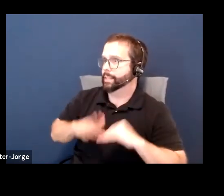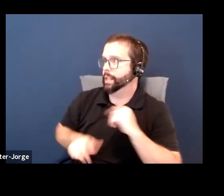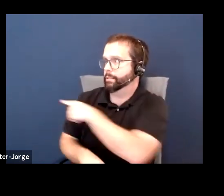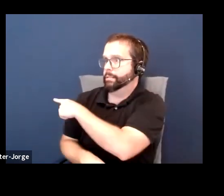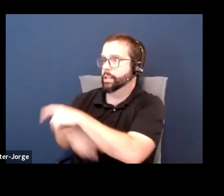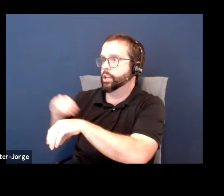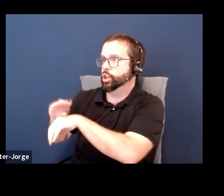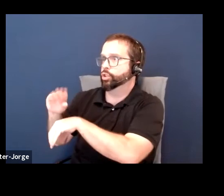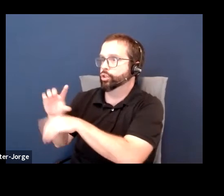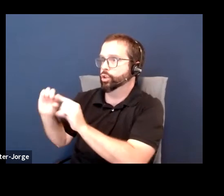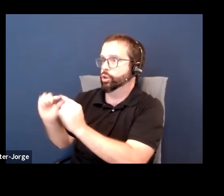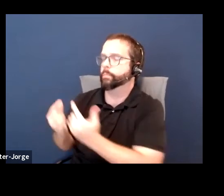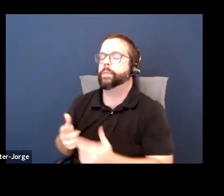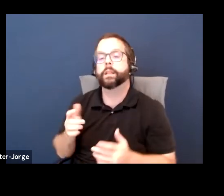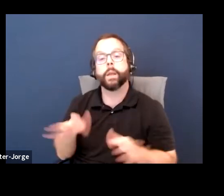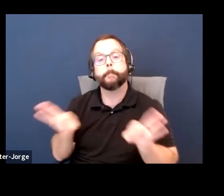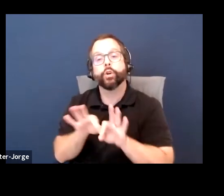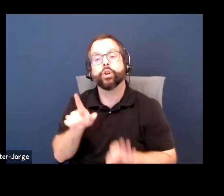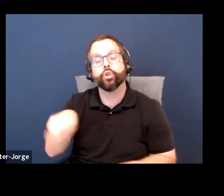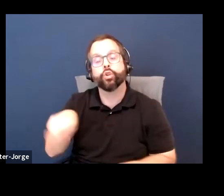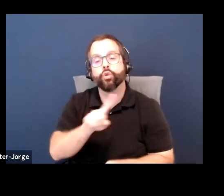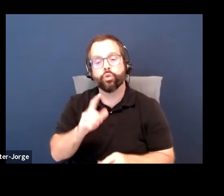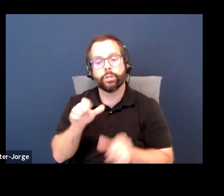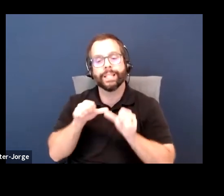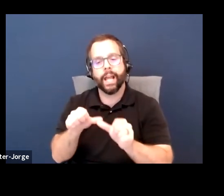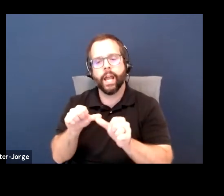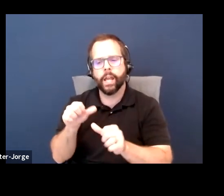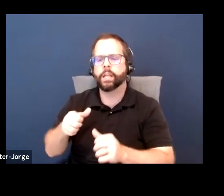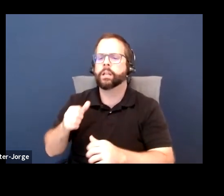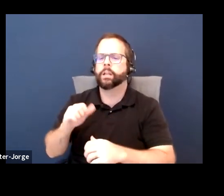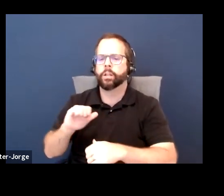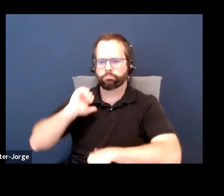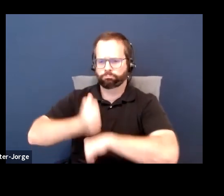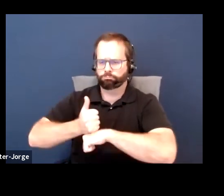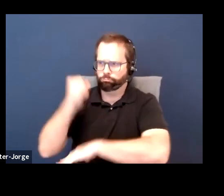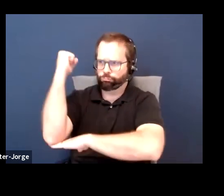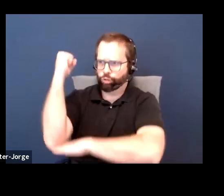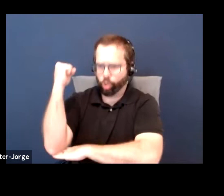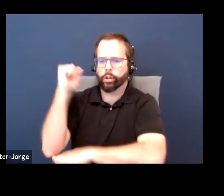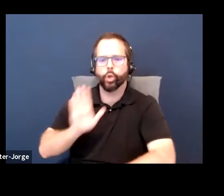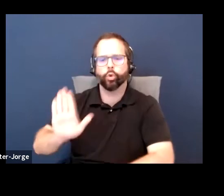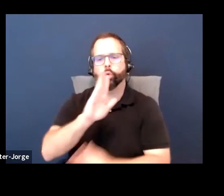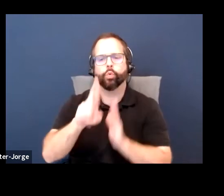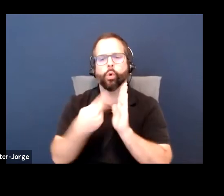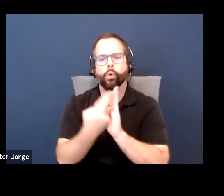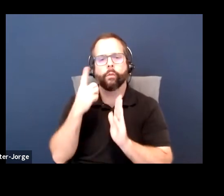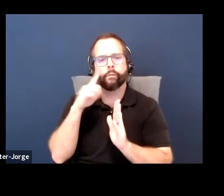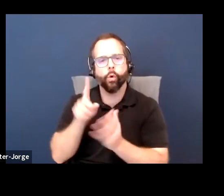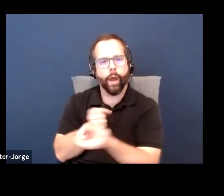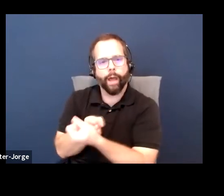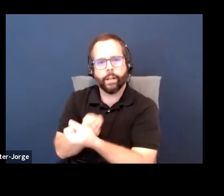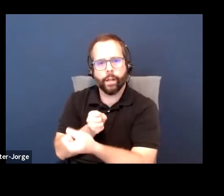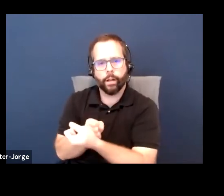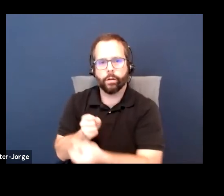in your role of advocacy and inclusion. You're advocating for above and beyond the bare